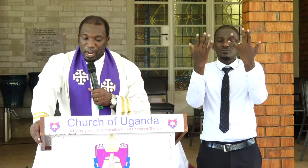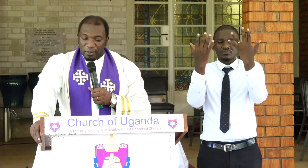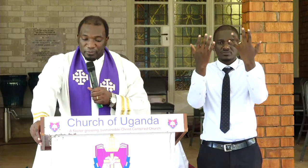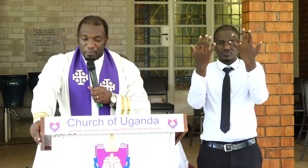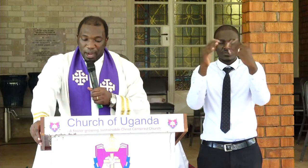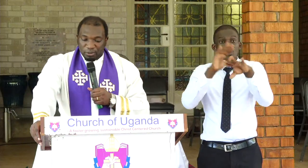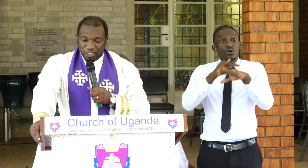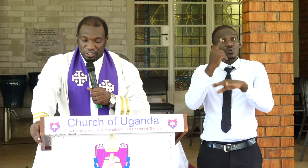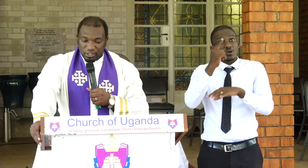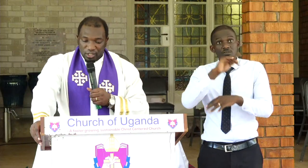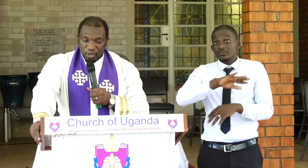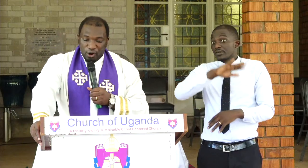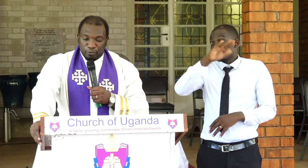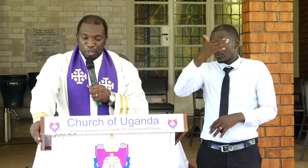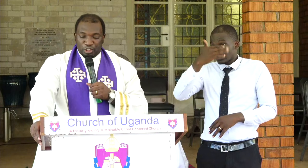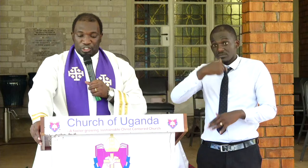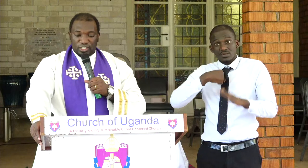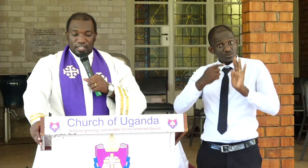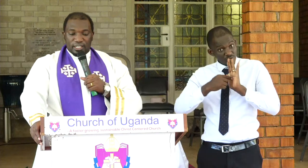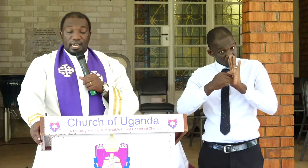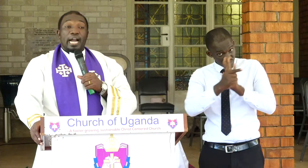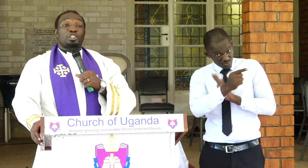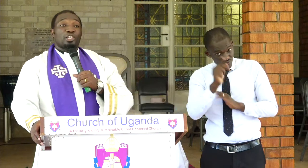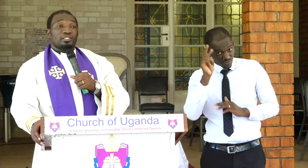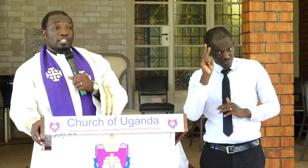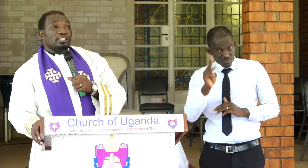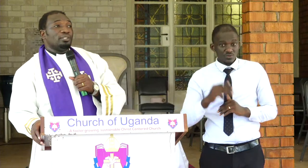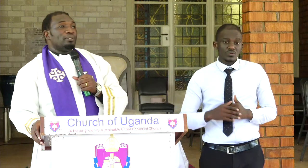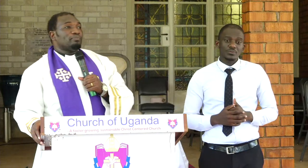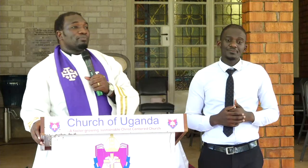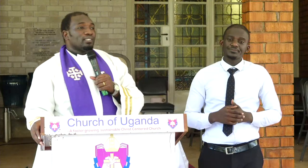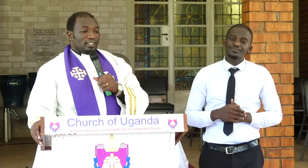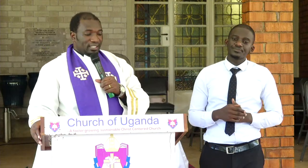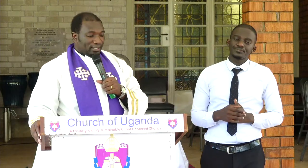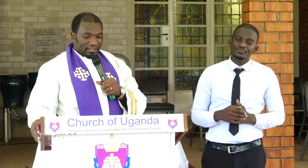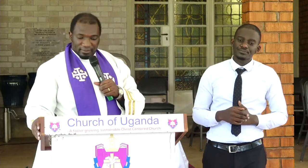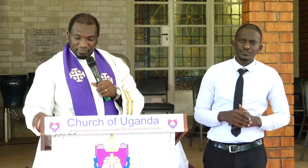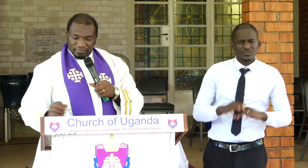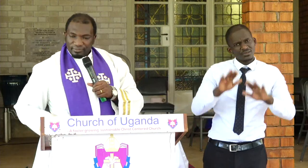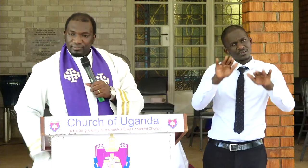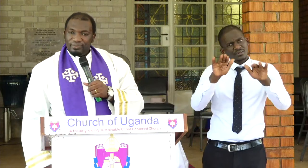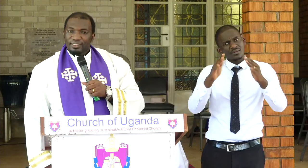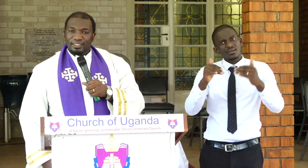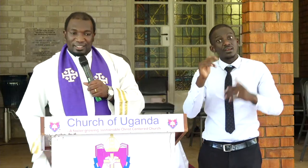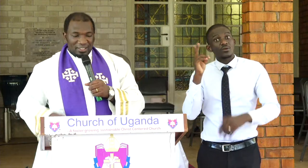on one of the mountains of which I shall tell you. Now, listen.